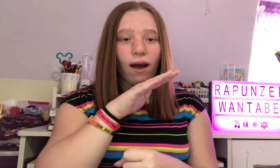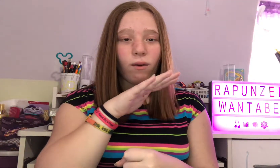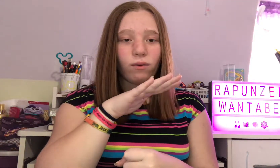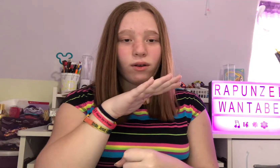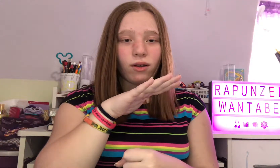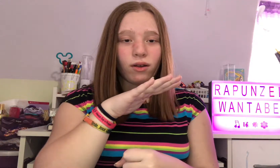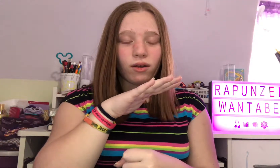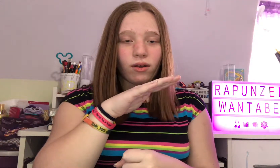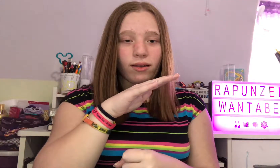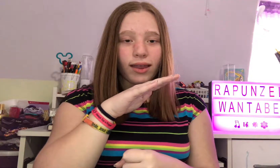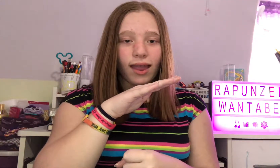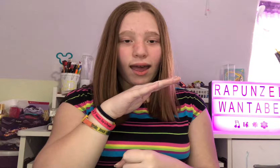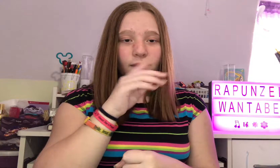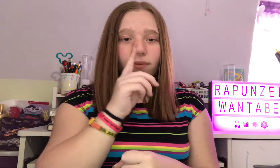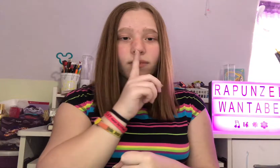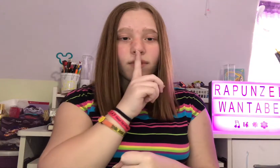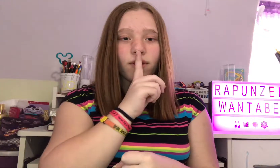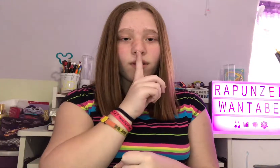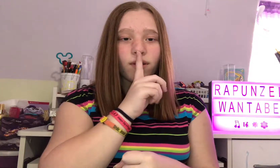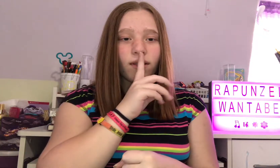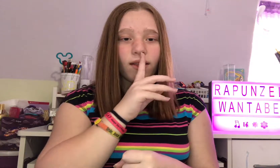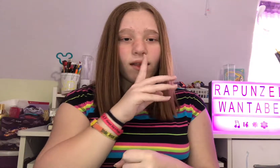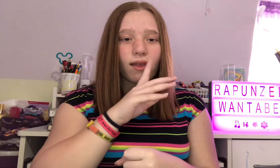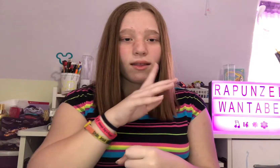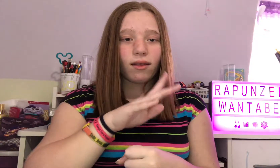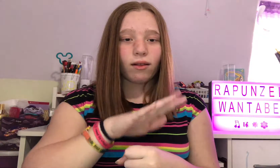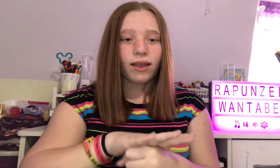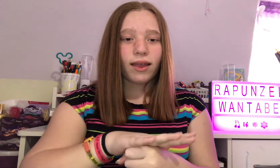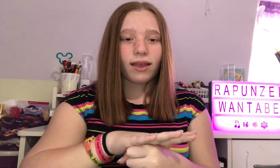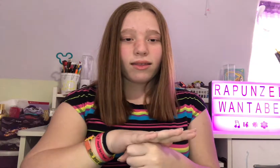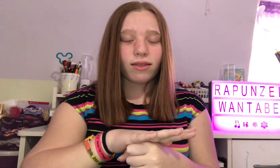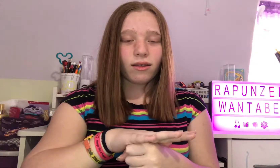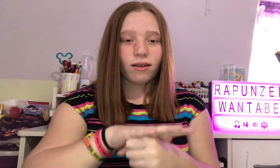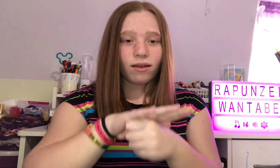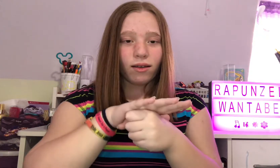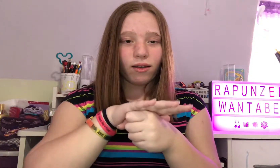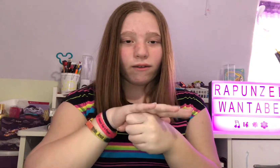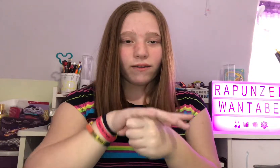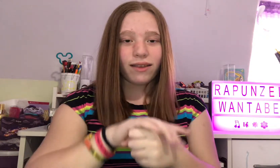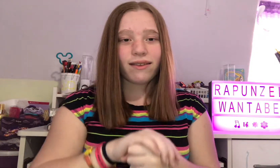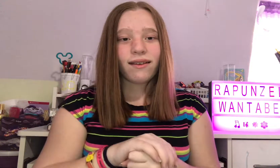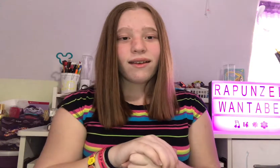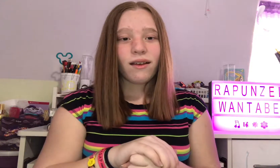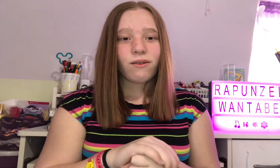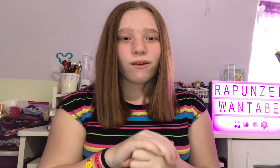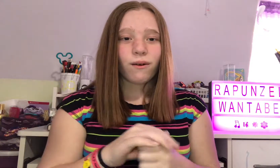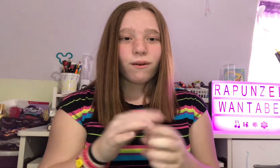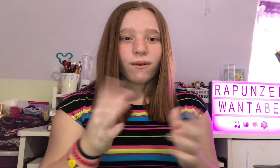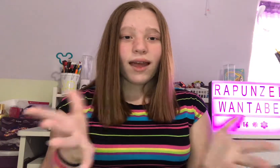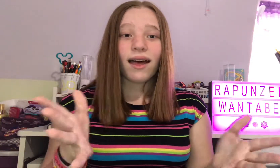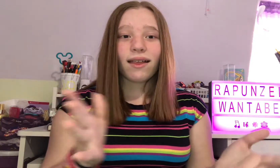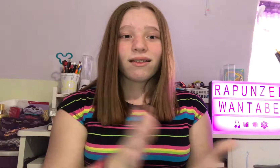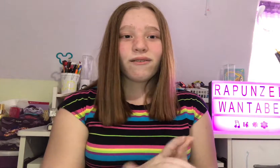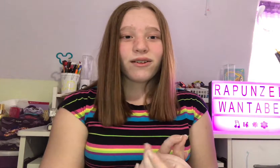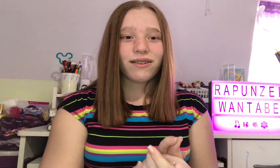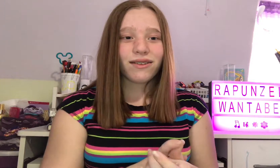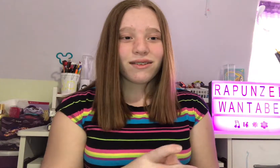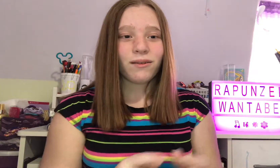out like that, so then, and then it'll hit the your fist. So yeah, that's the first